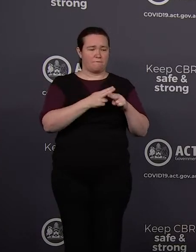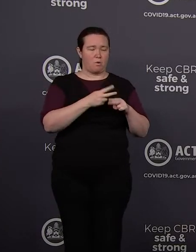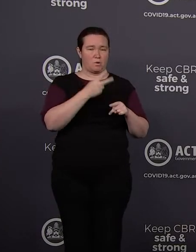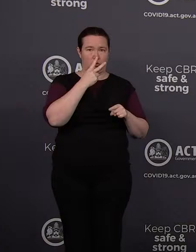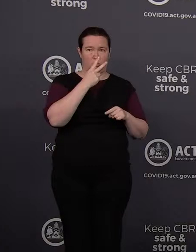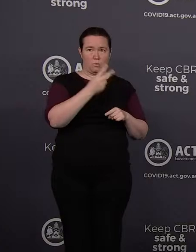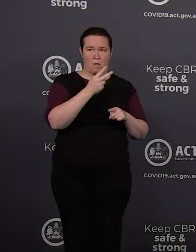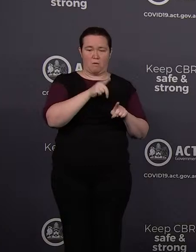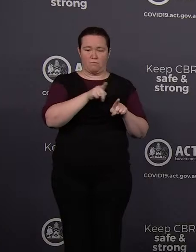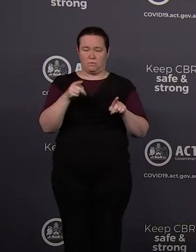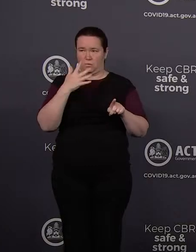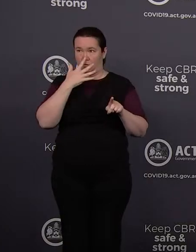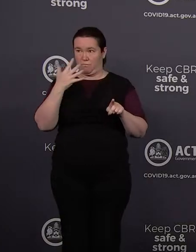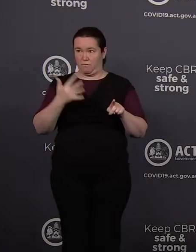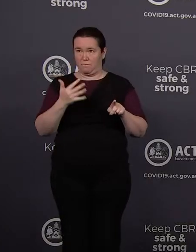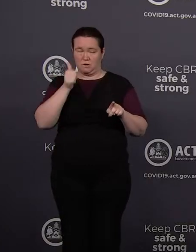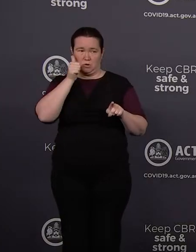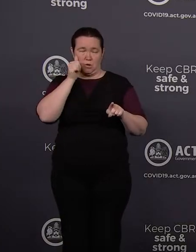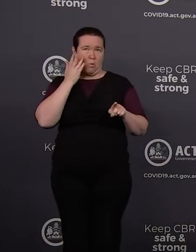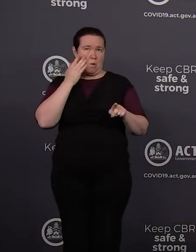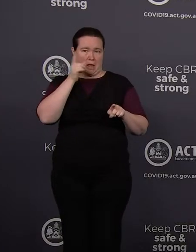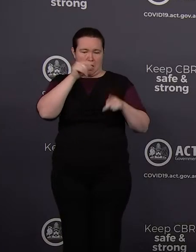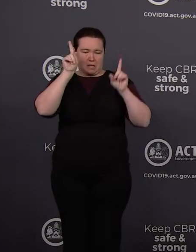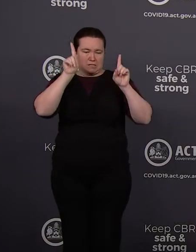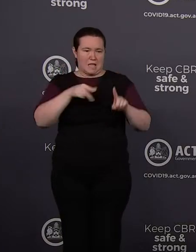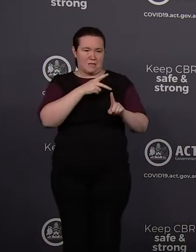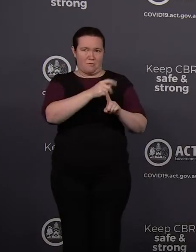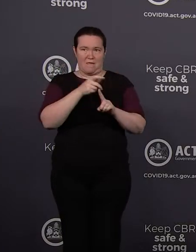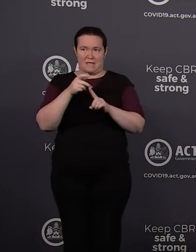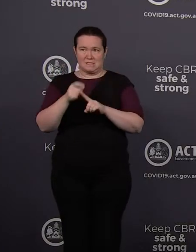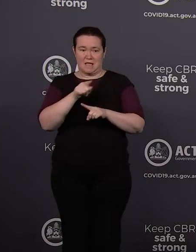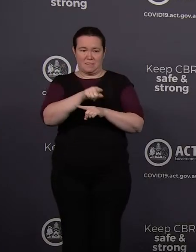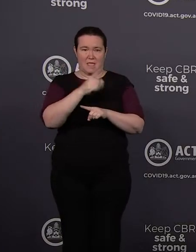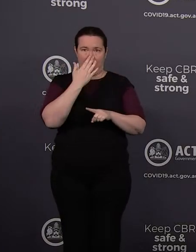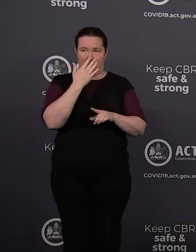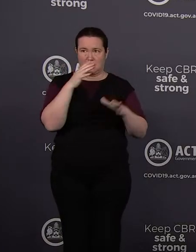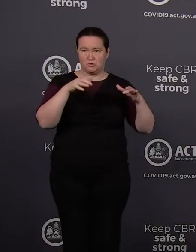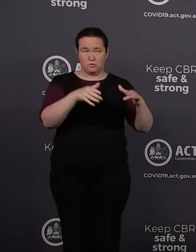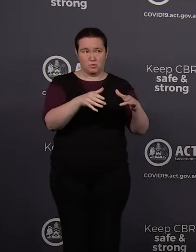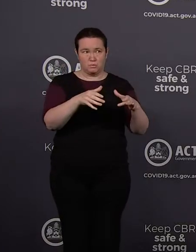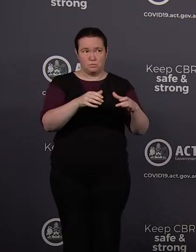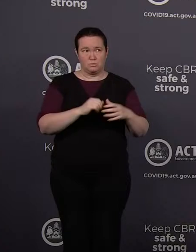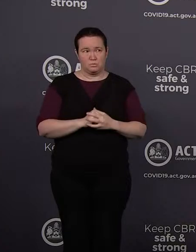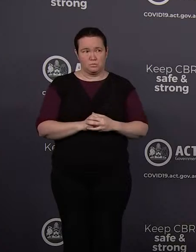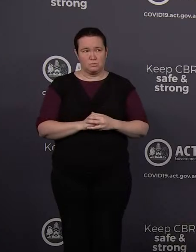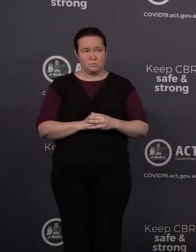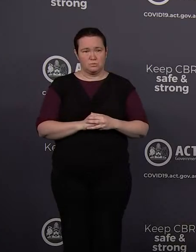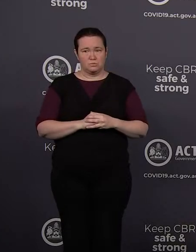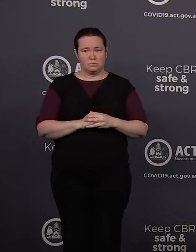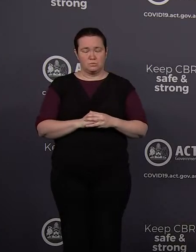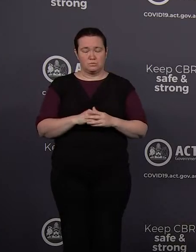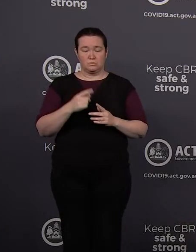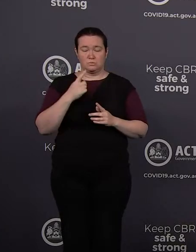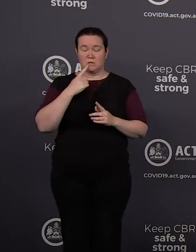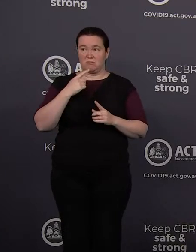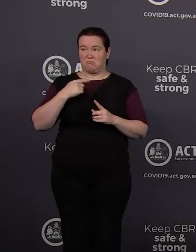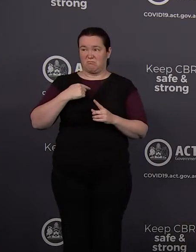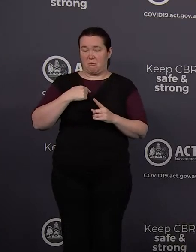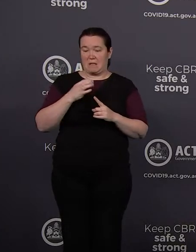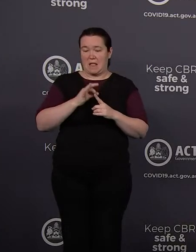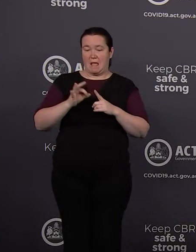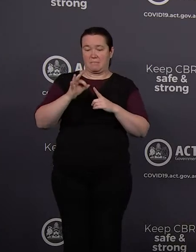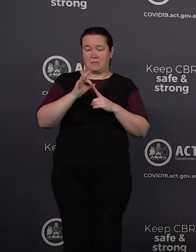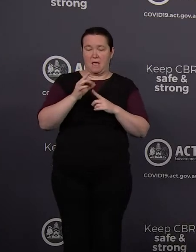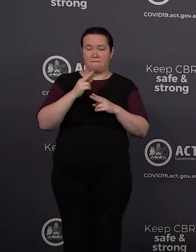Are you any more certain of when we will be able to start rolling vaccines out to that age group here? We're told we'll be given an update on